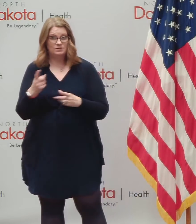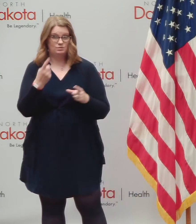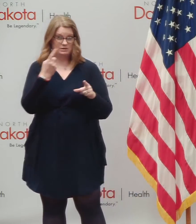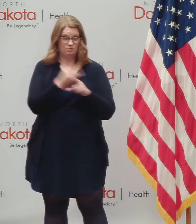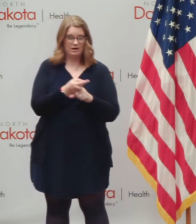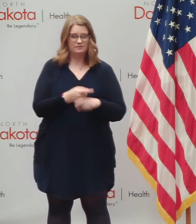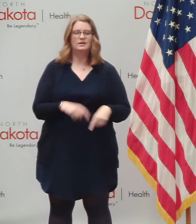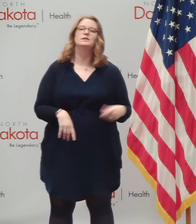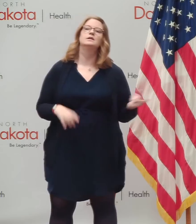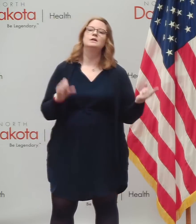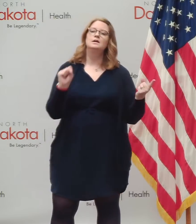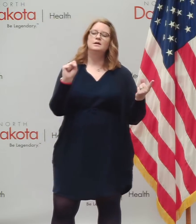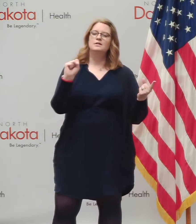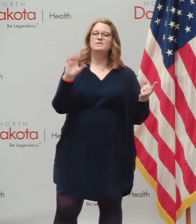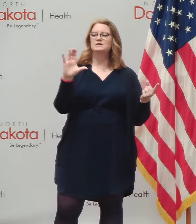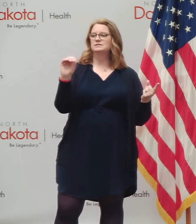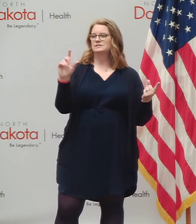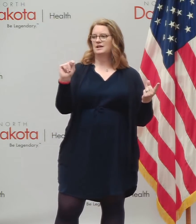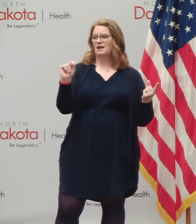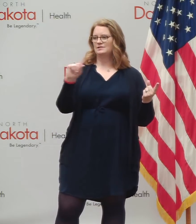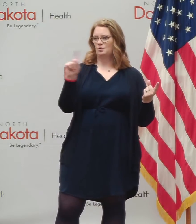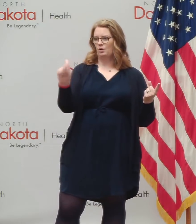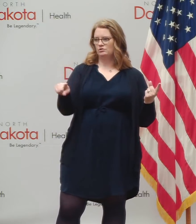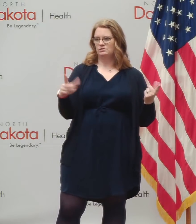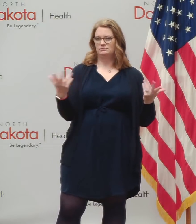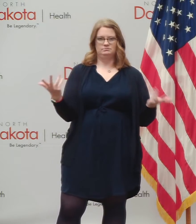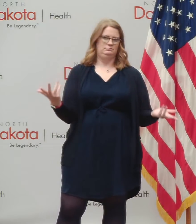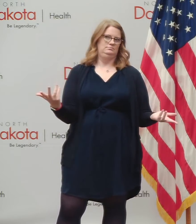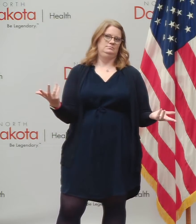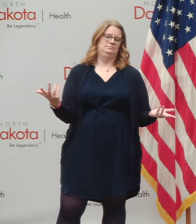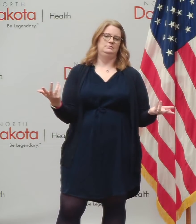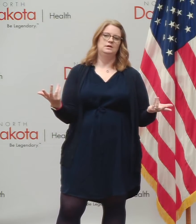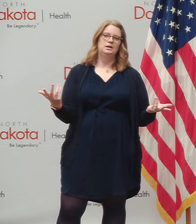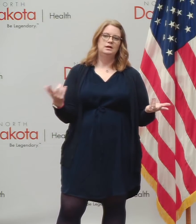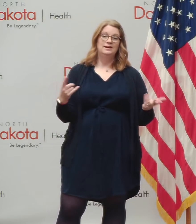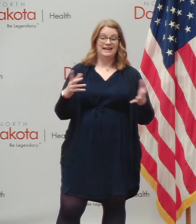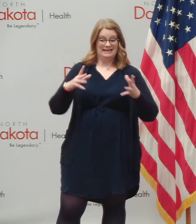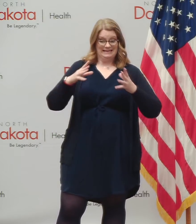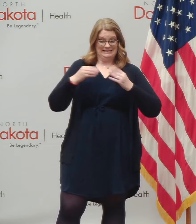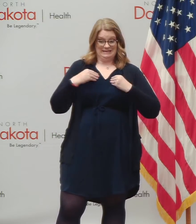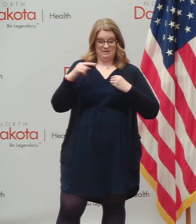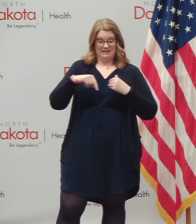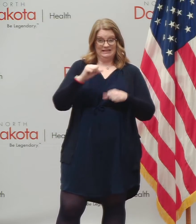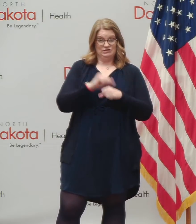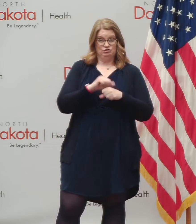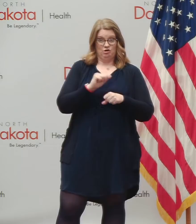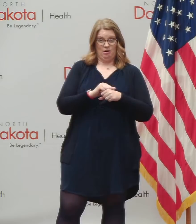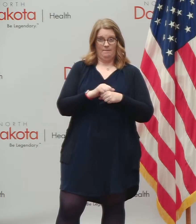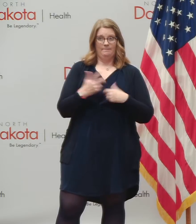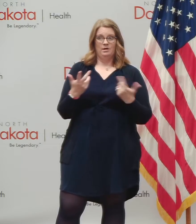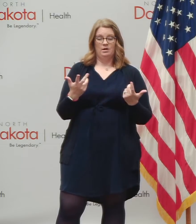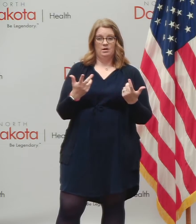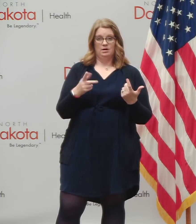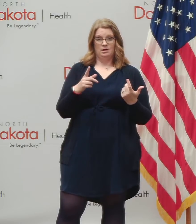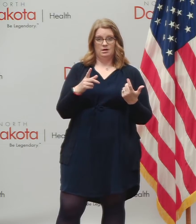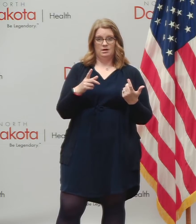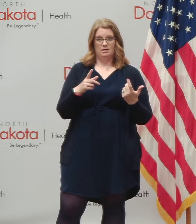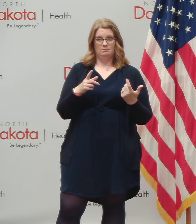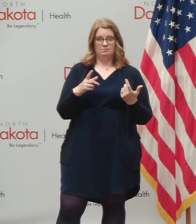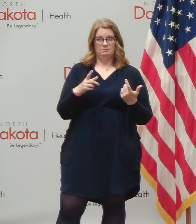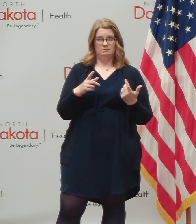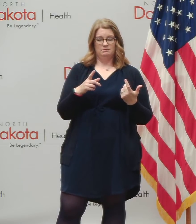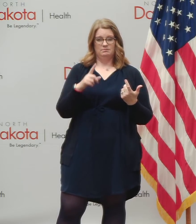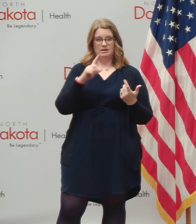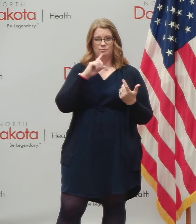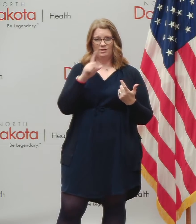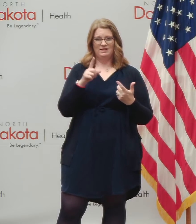for Scott's question, I didn't have any expectation that in taking this job or being thrust into a position of leadership